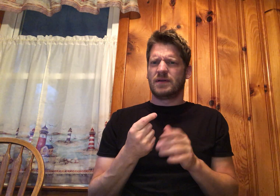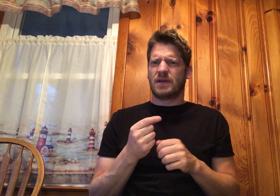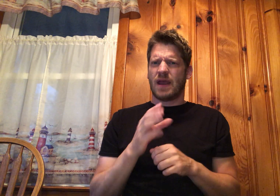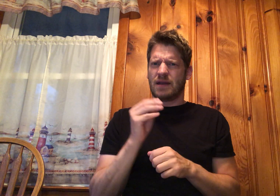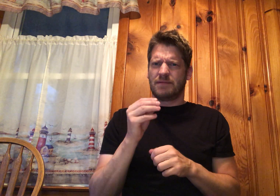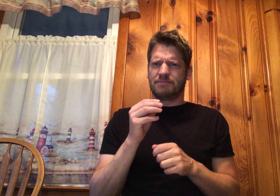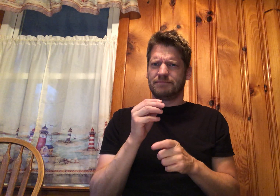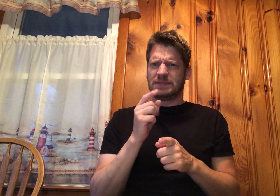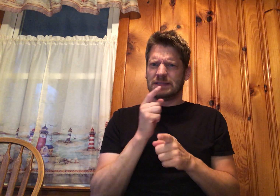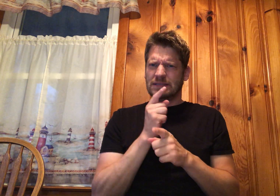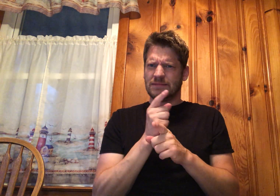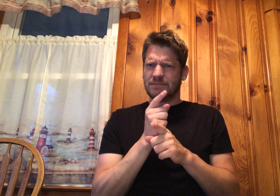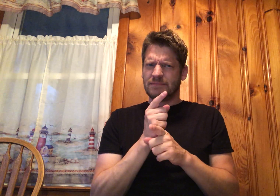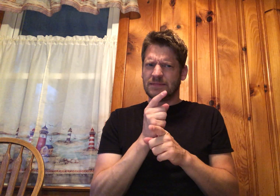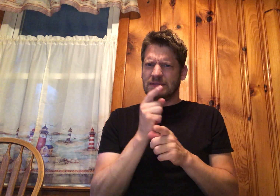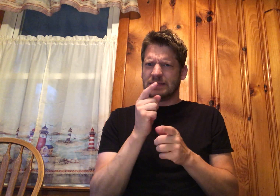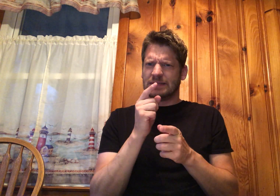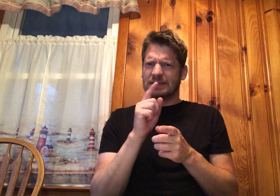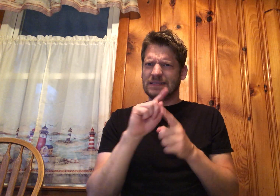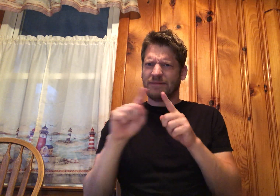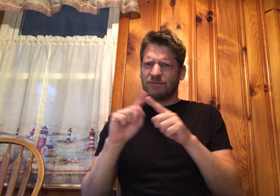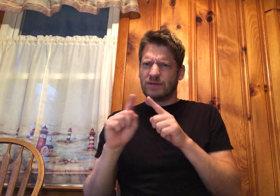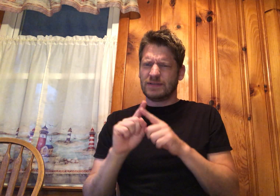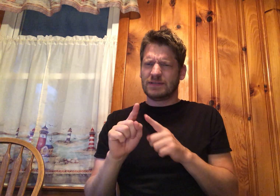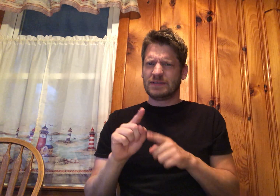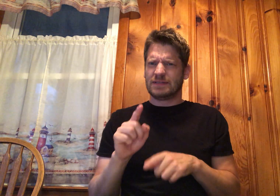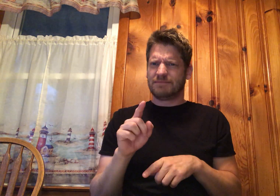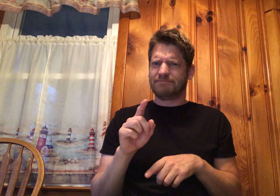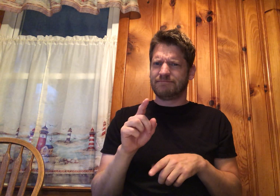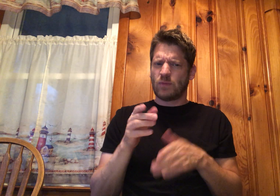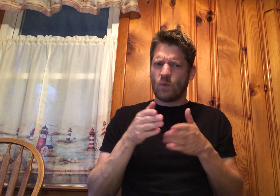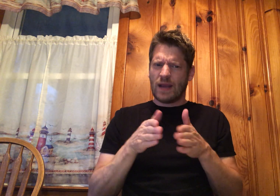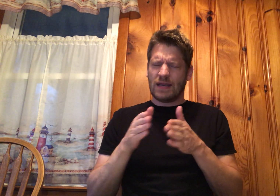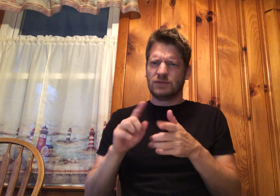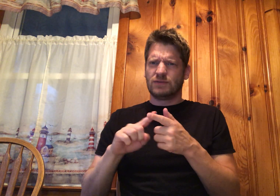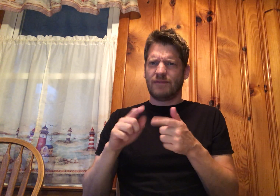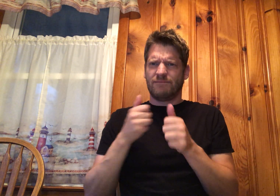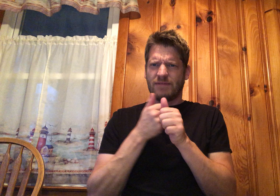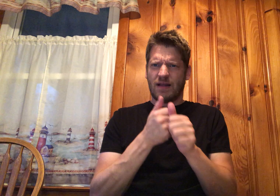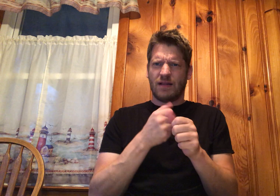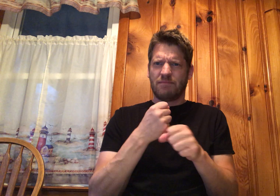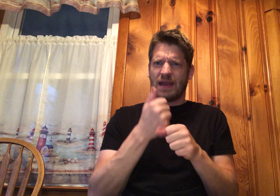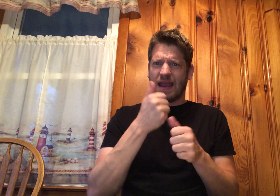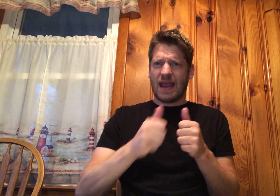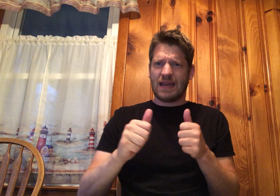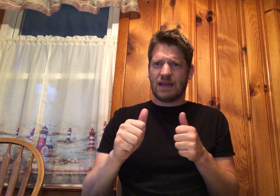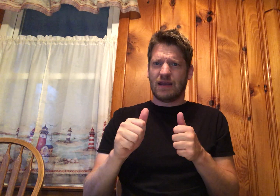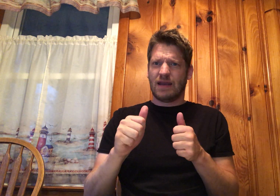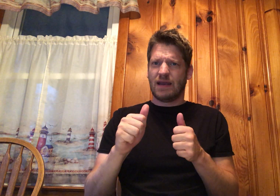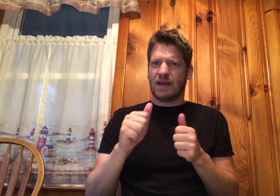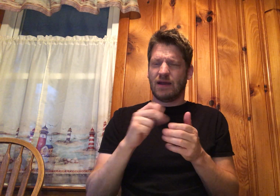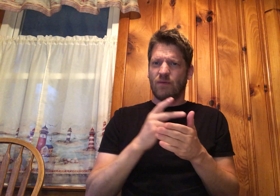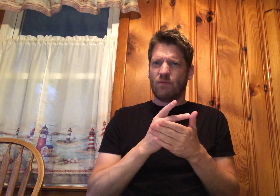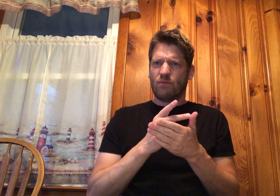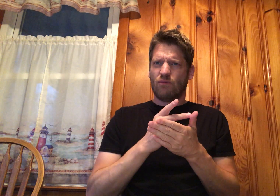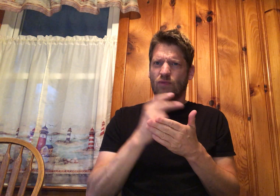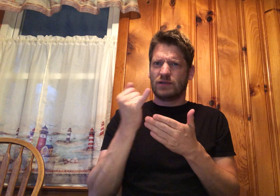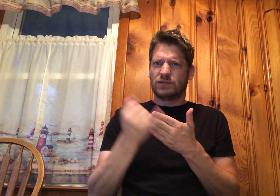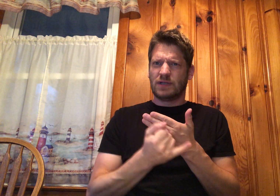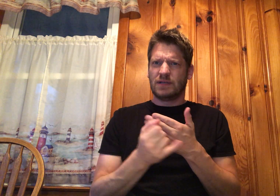follow to create any product. So that is you call it as a software engineering. Now let us see what is the software